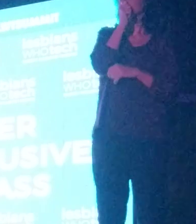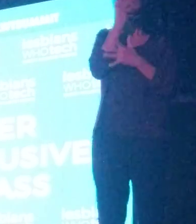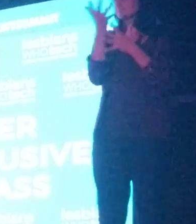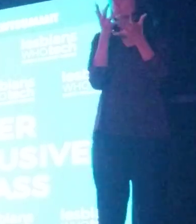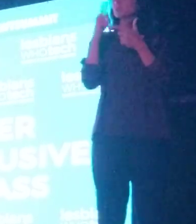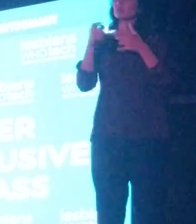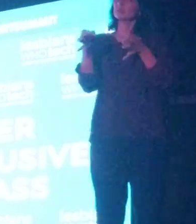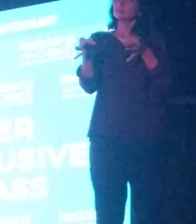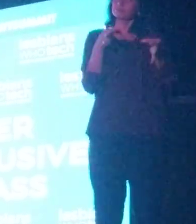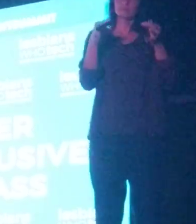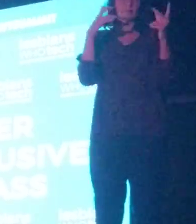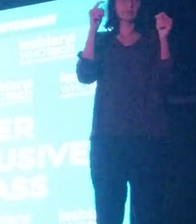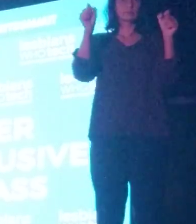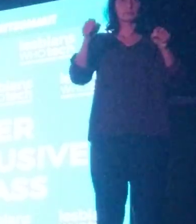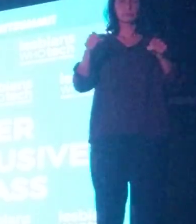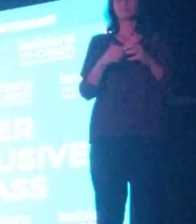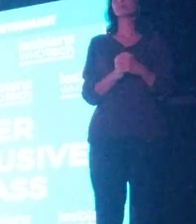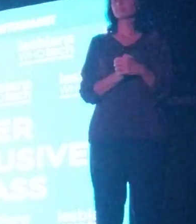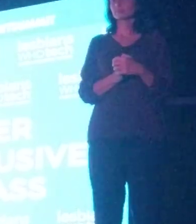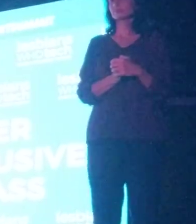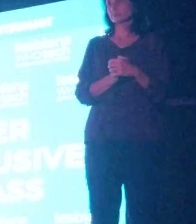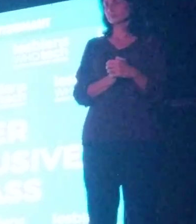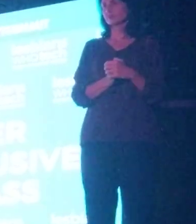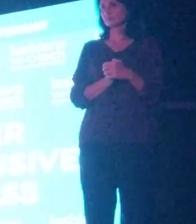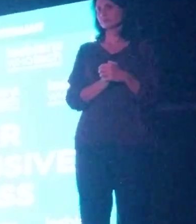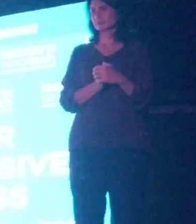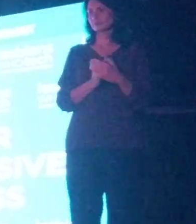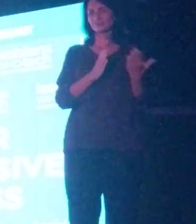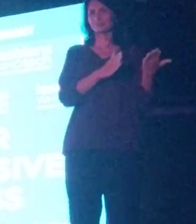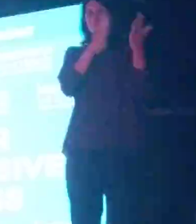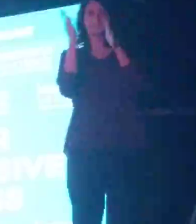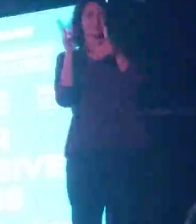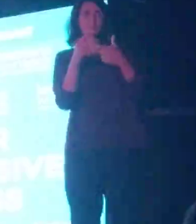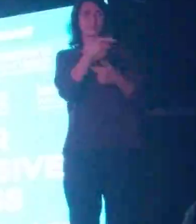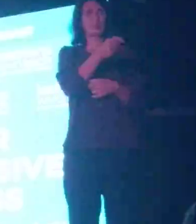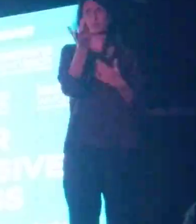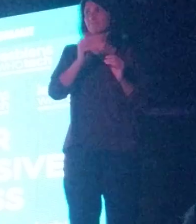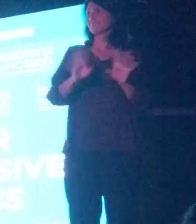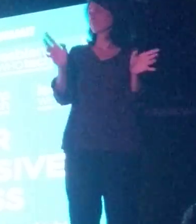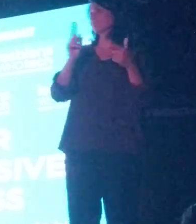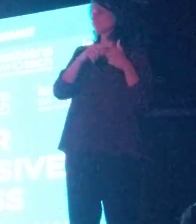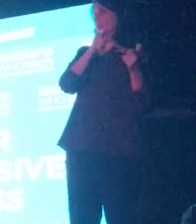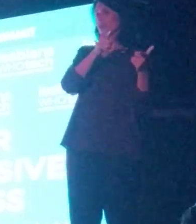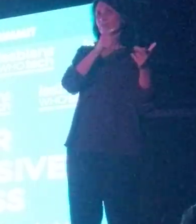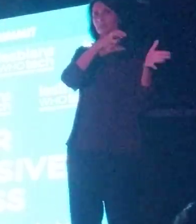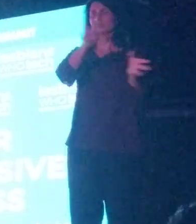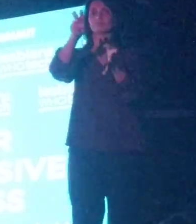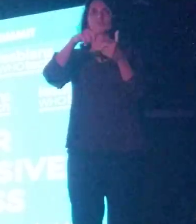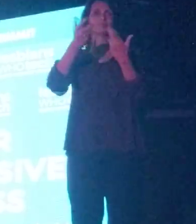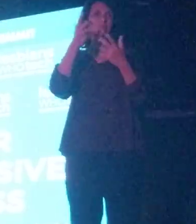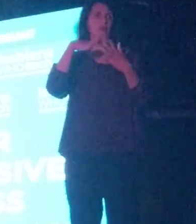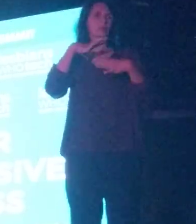there. But literally, I don't think it was in the news cycle for an hour before the Hollywood Access tapes came